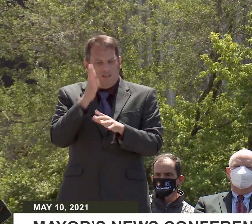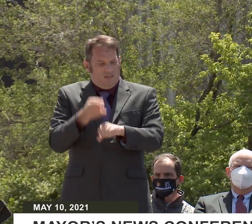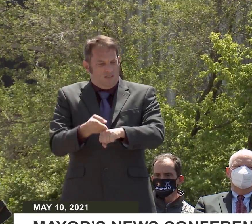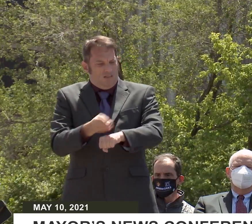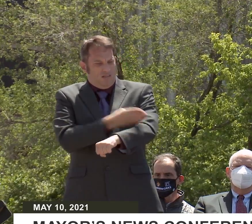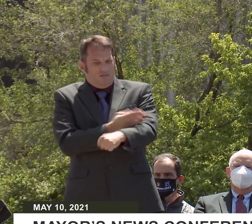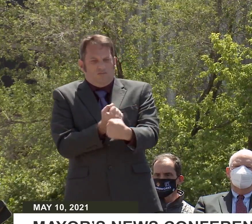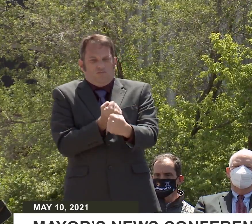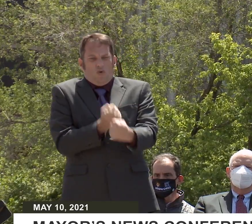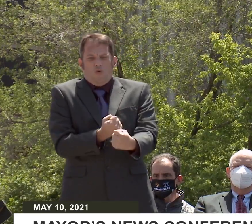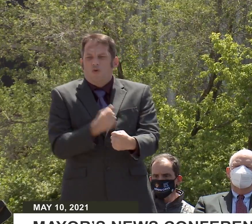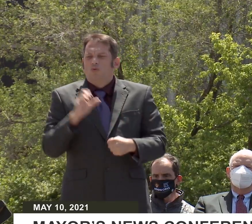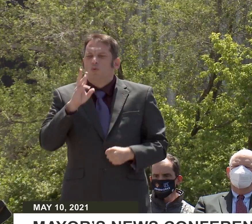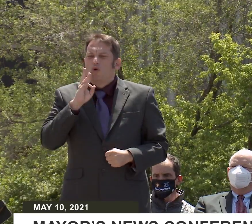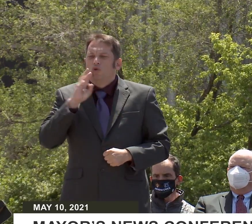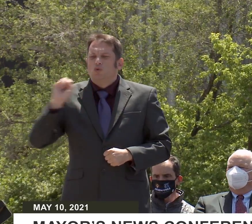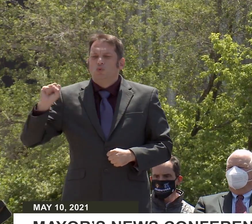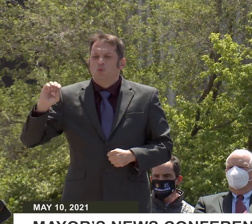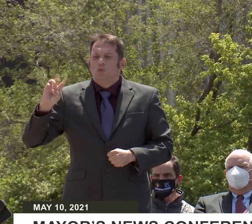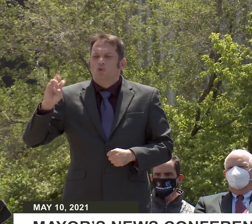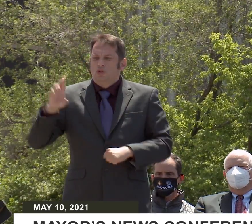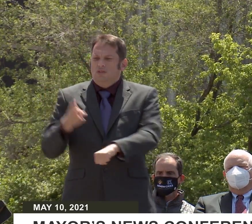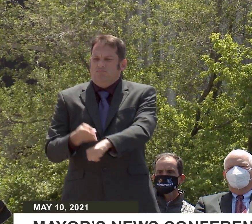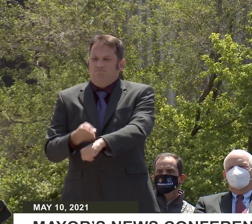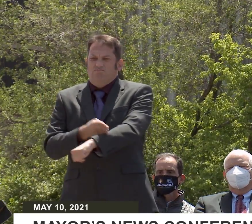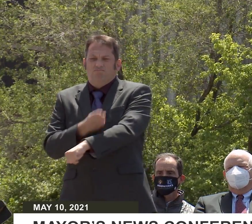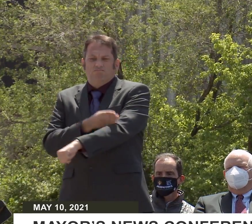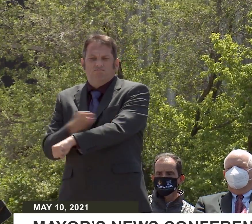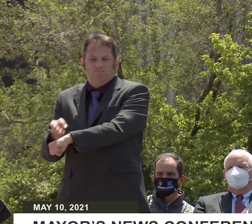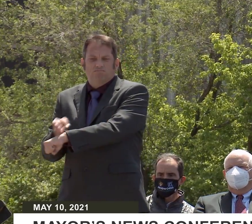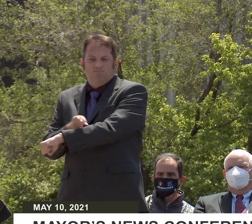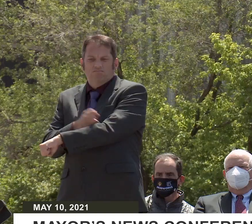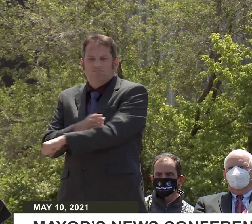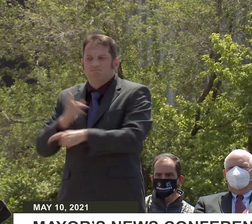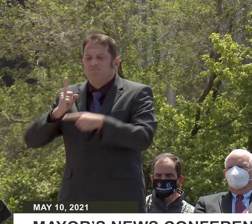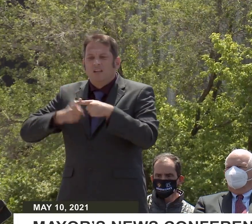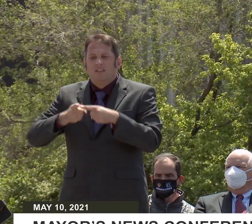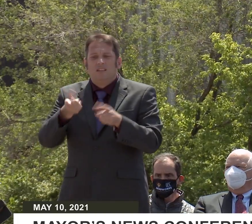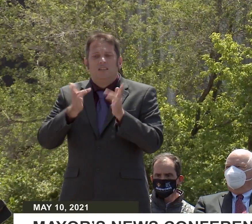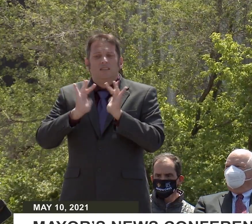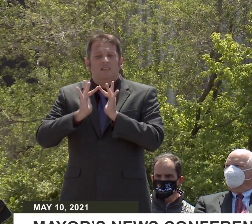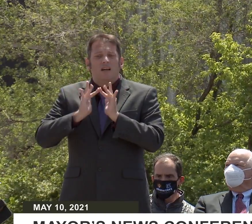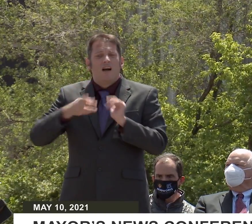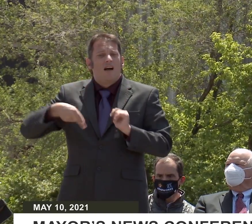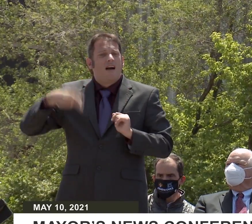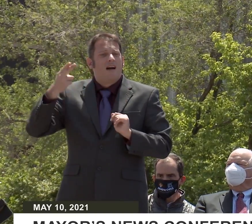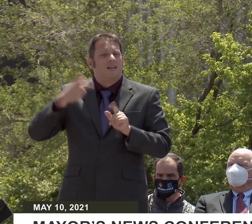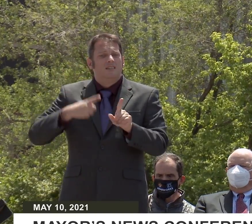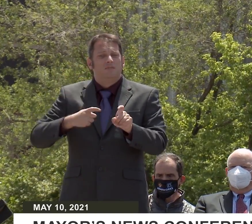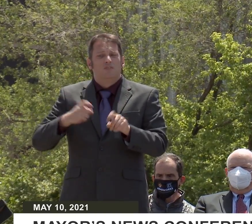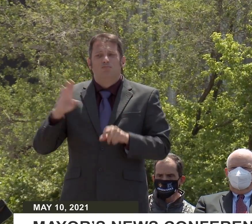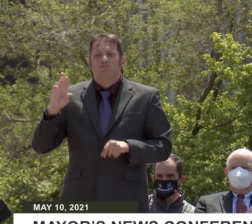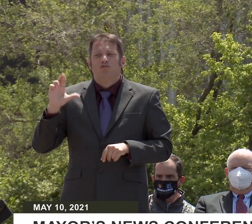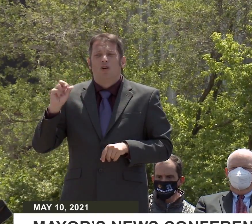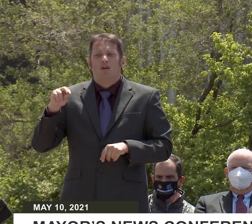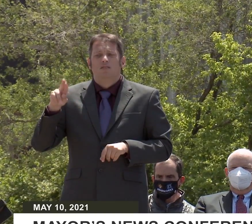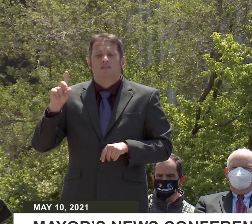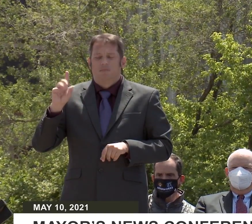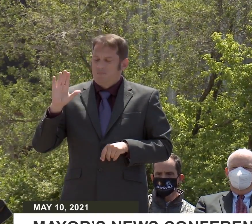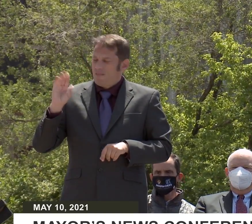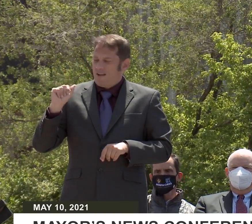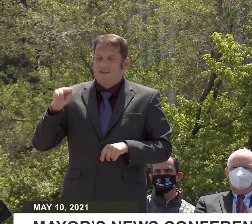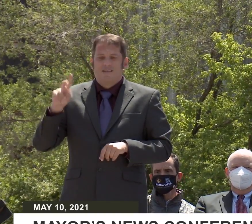out broadband and high-speed internet. And at the federal level, right now, we're not only working to